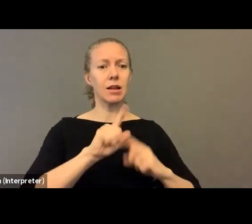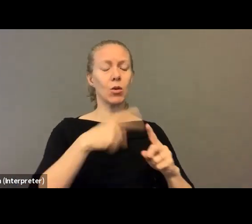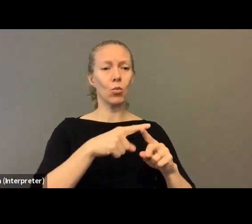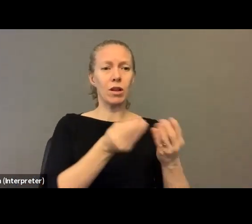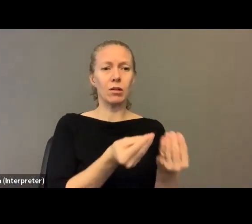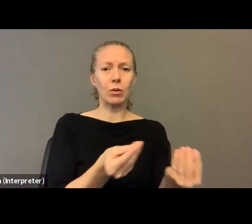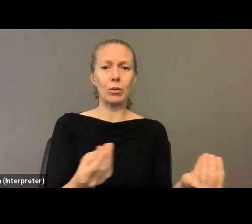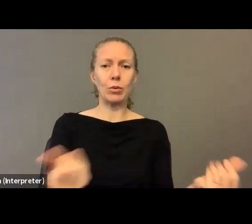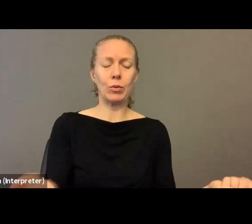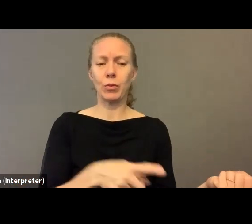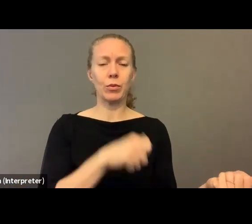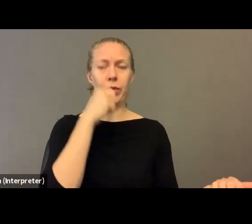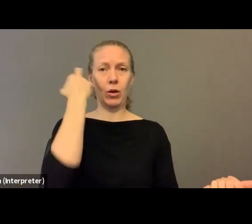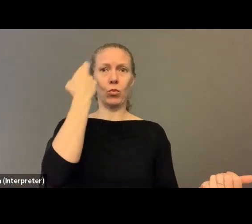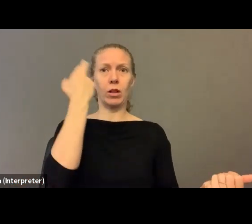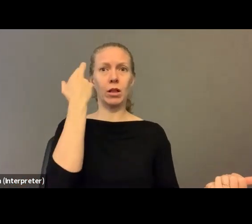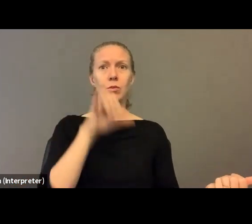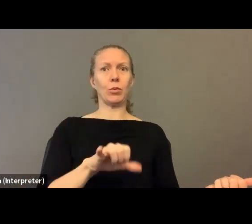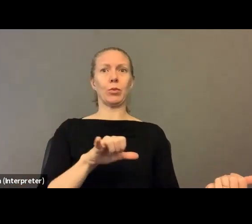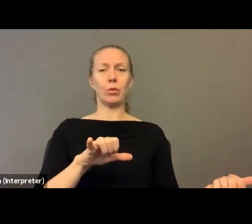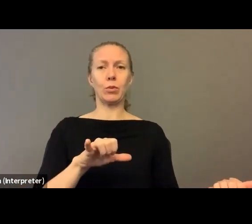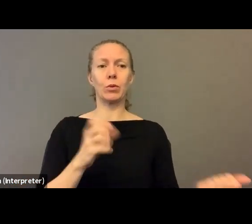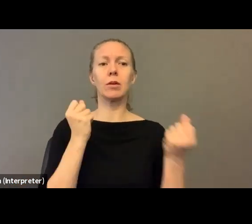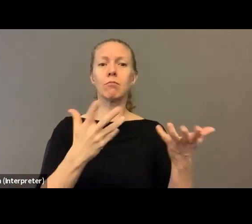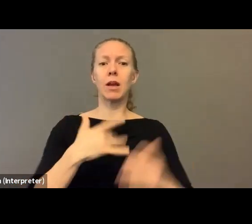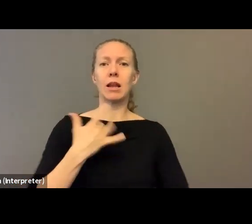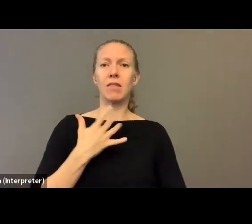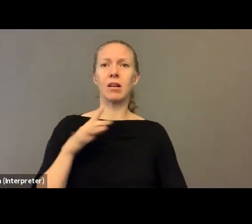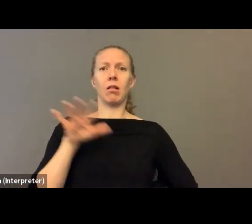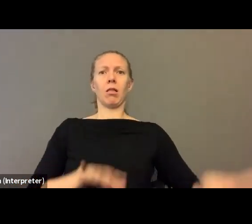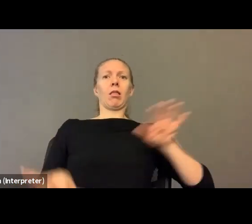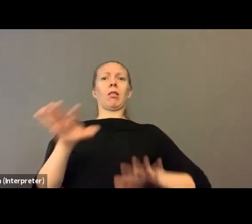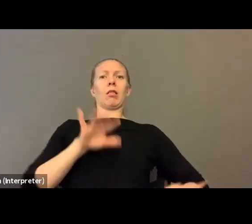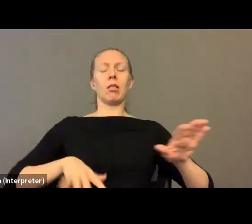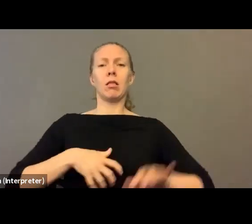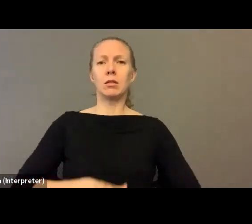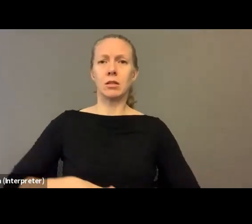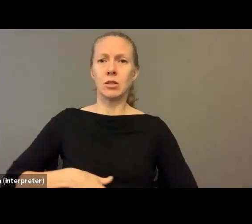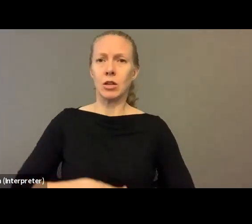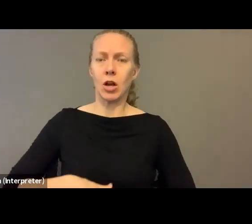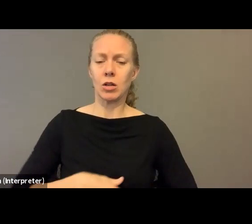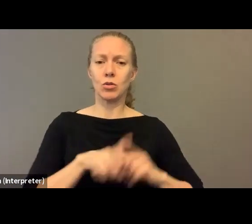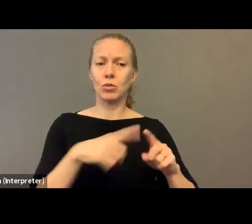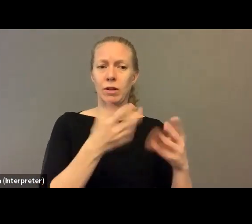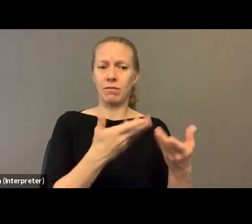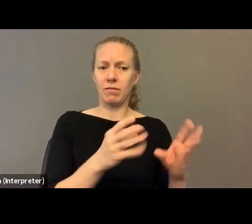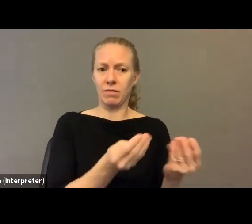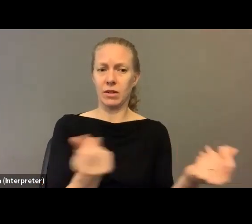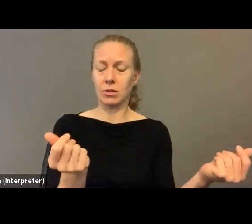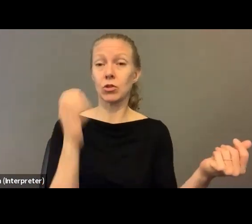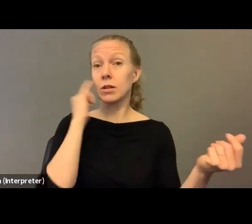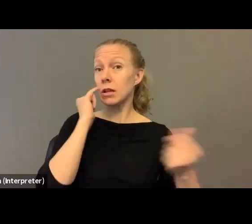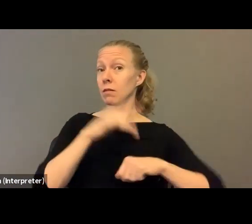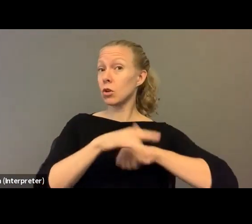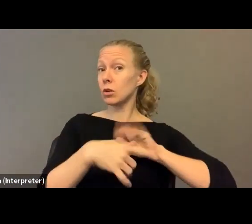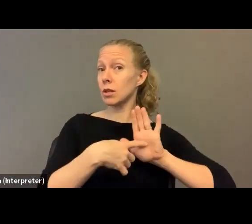washer's trance. Many feel disoriented and nausea when the trance breaks. If early signs of blood washer syndrome are